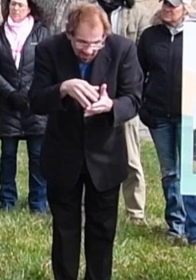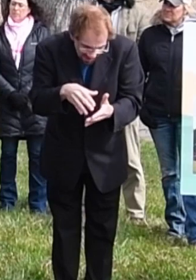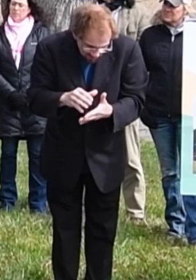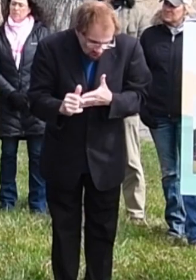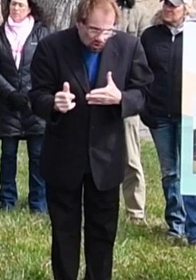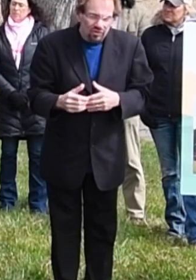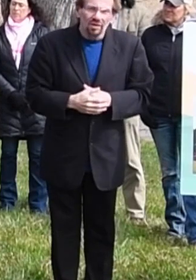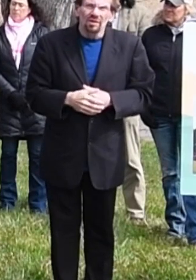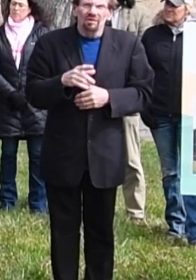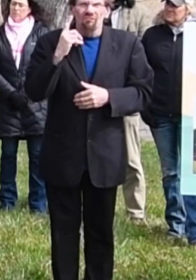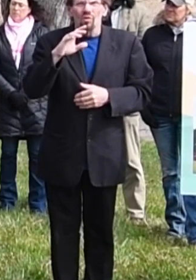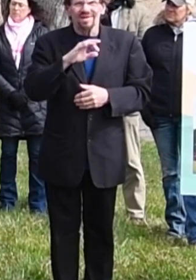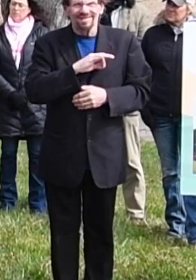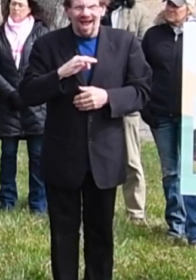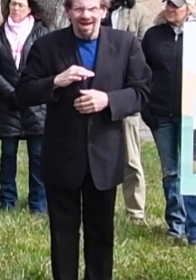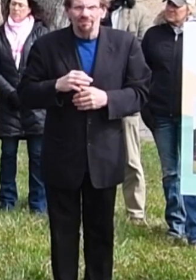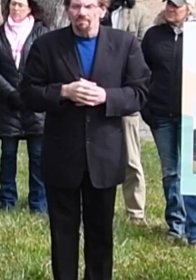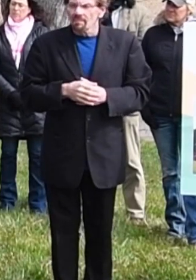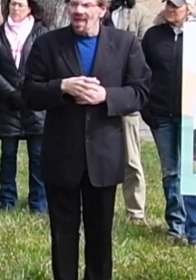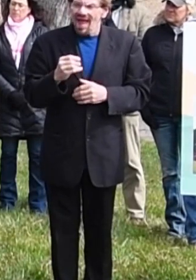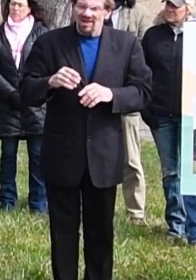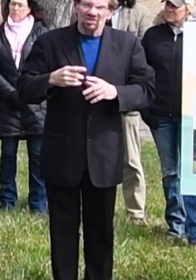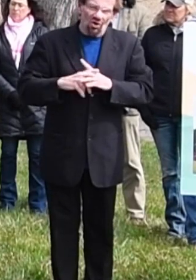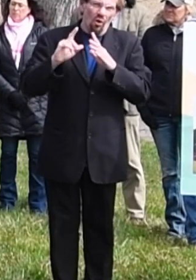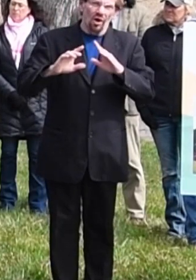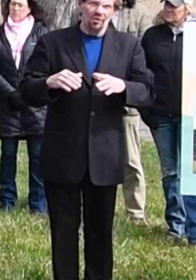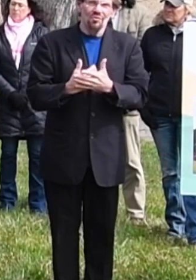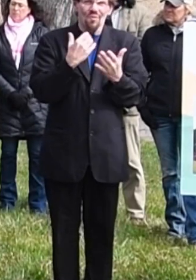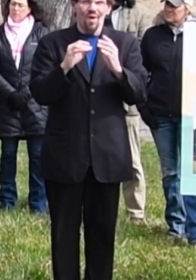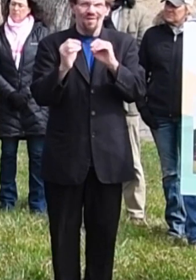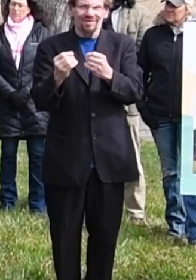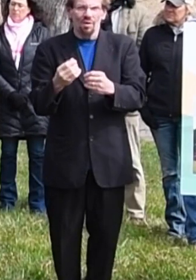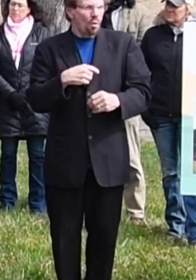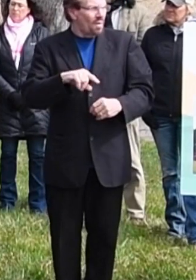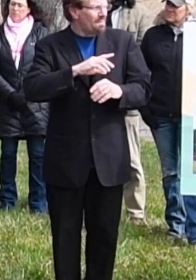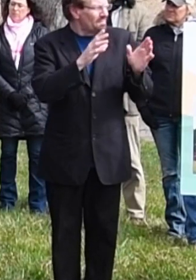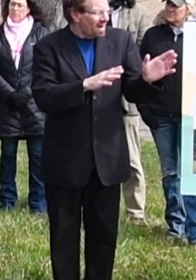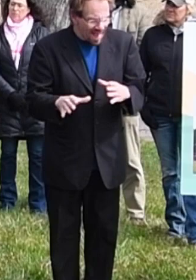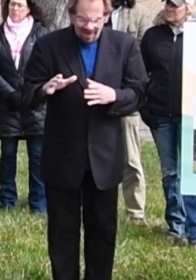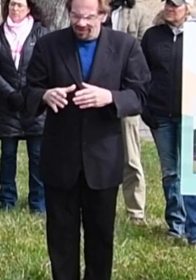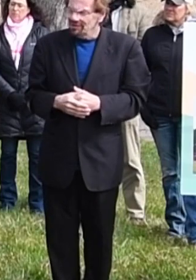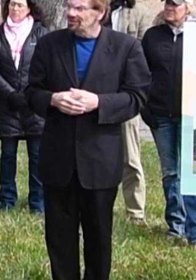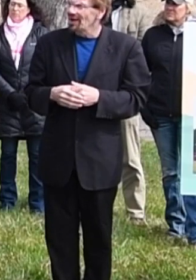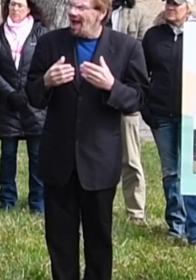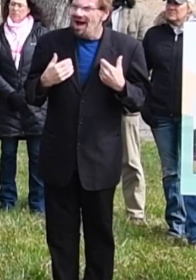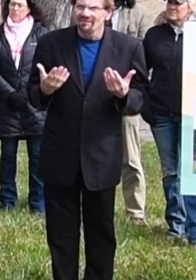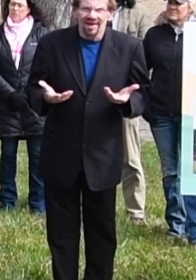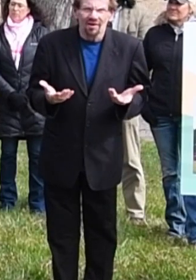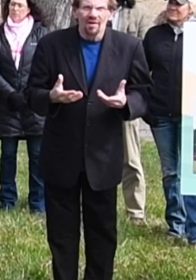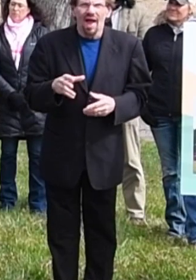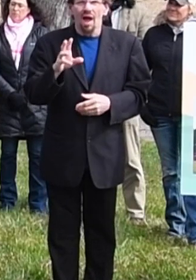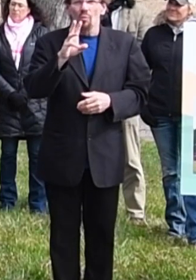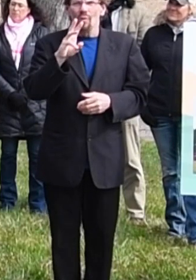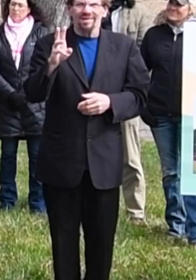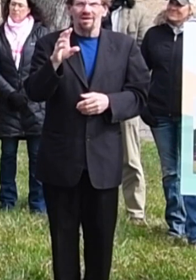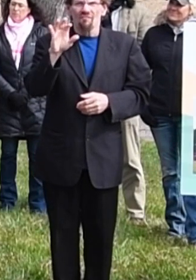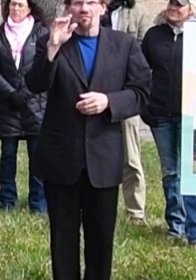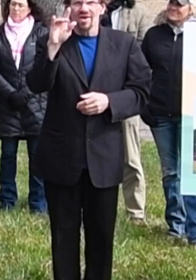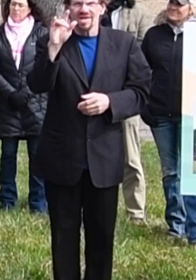$450,000 to staff and launch this exciting new office, which we intend to locate right down the road at West Friendship